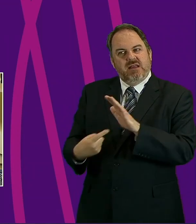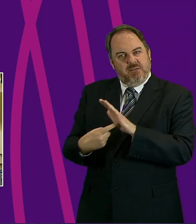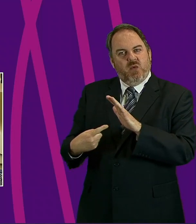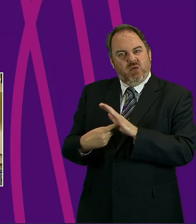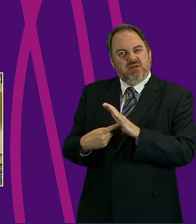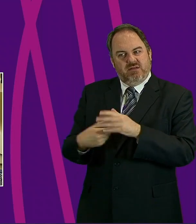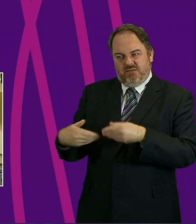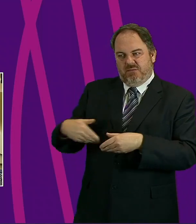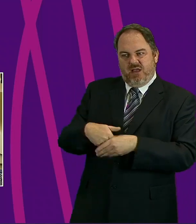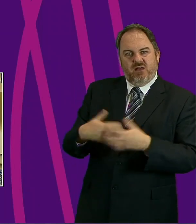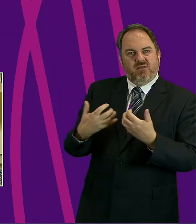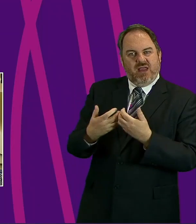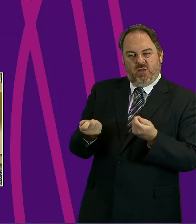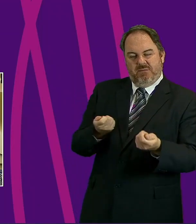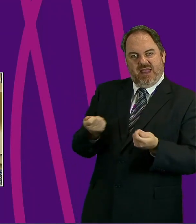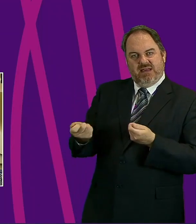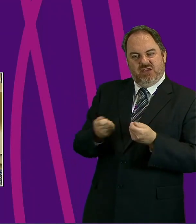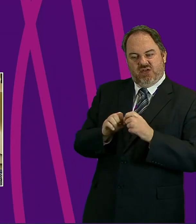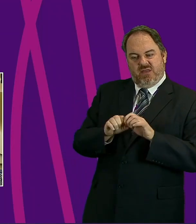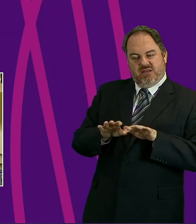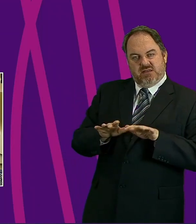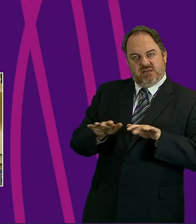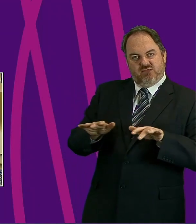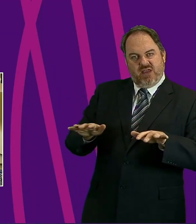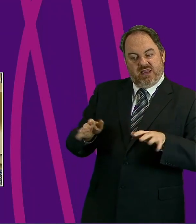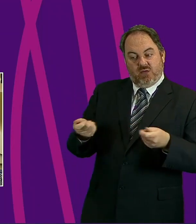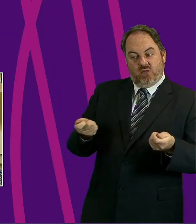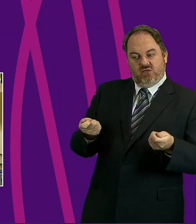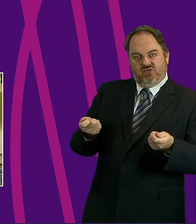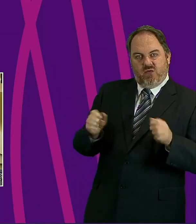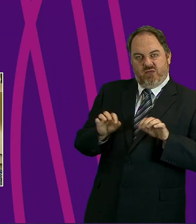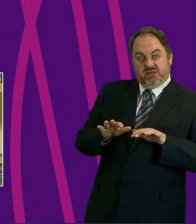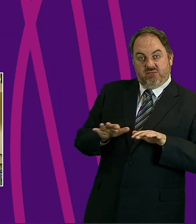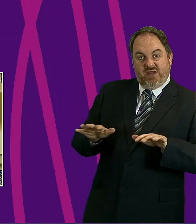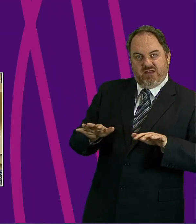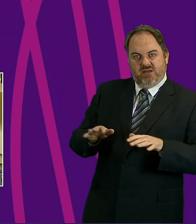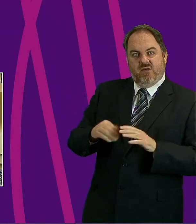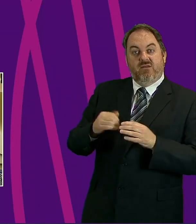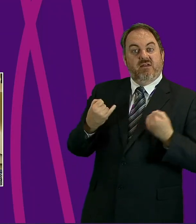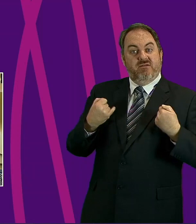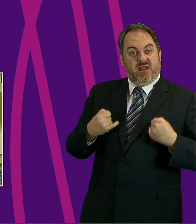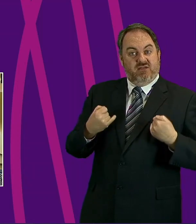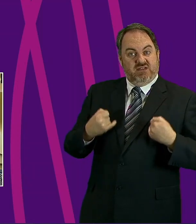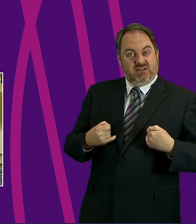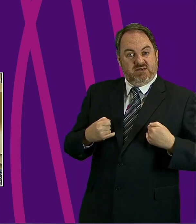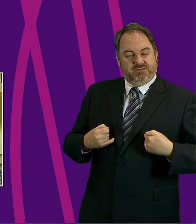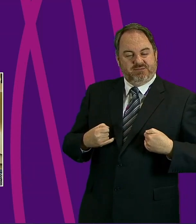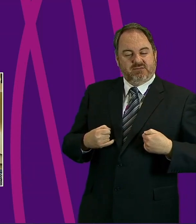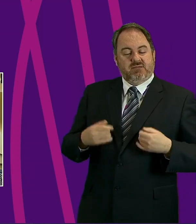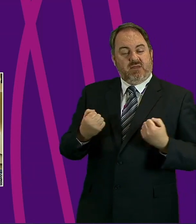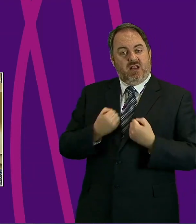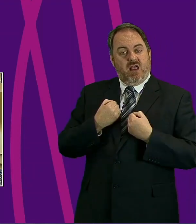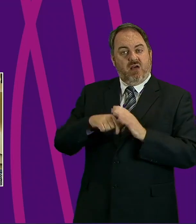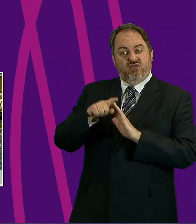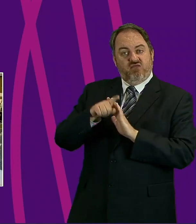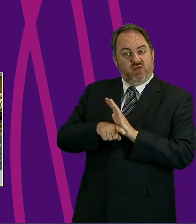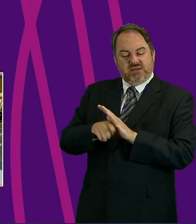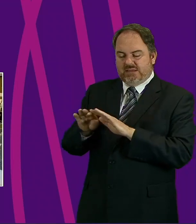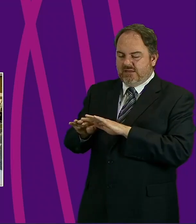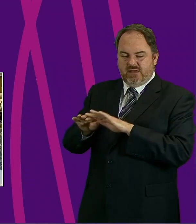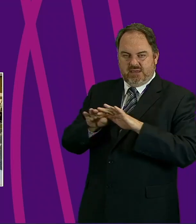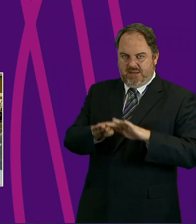suppressed as we get more people back to work. But just to clarify and repeat, the current guidance to business remains in place and has not changed.